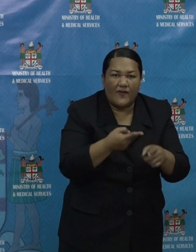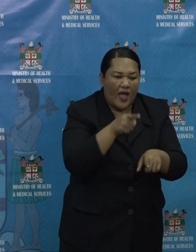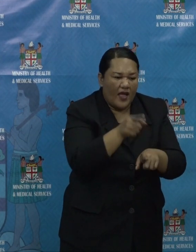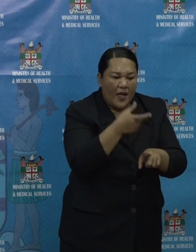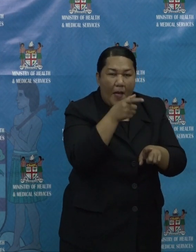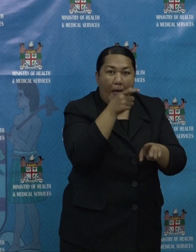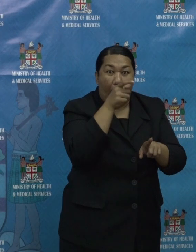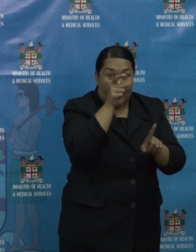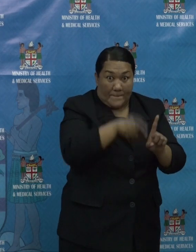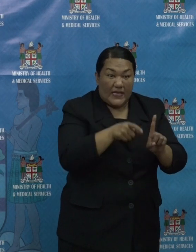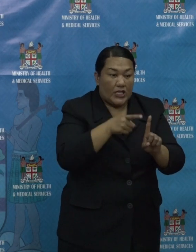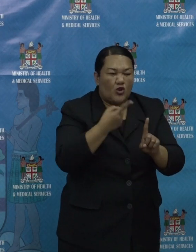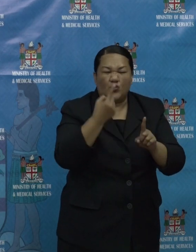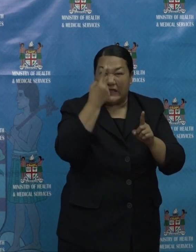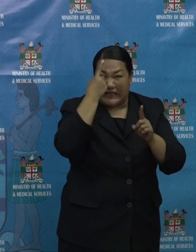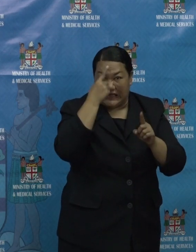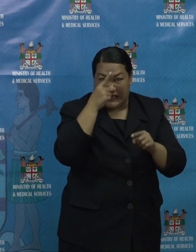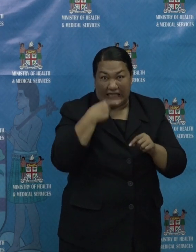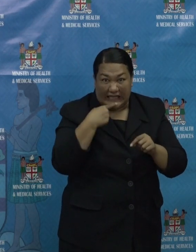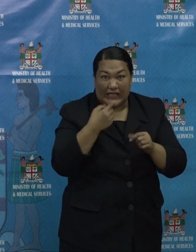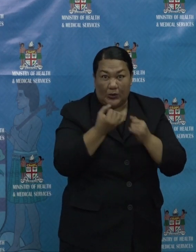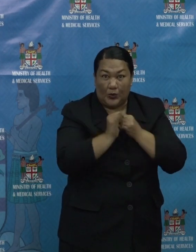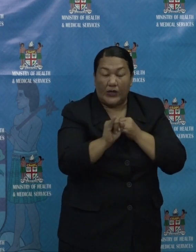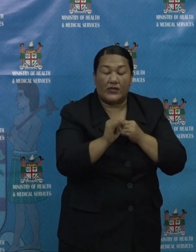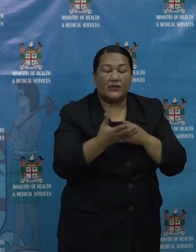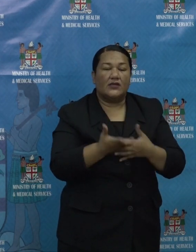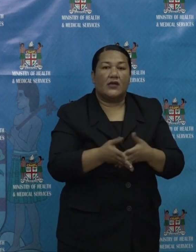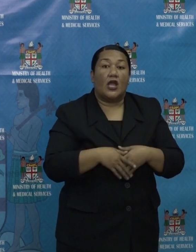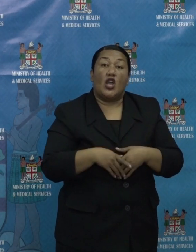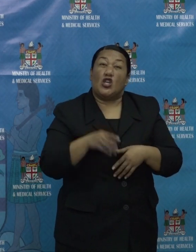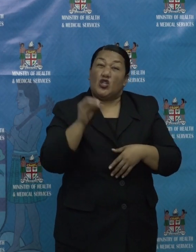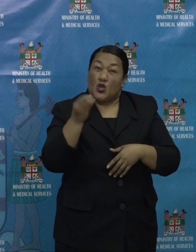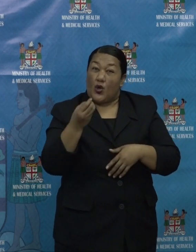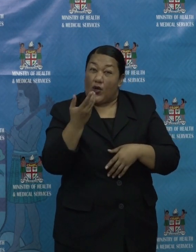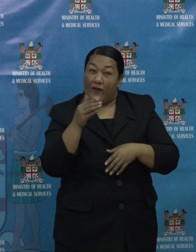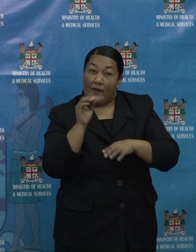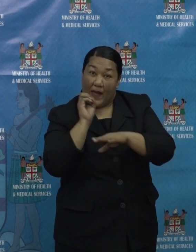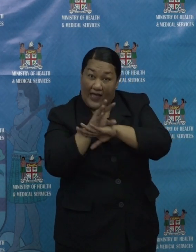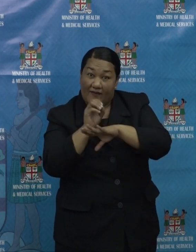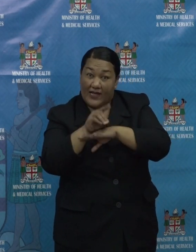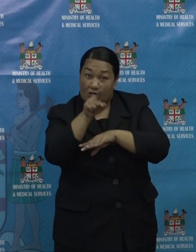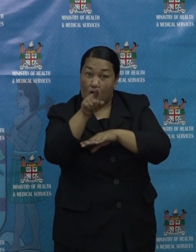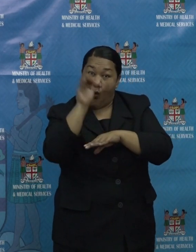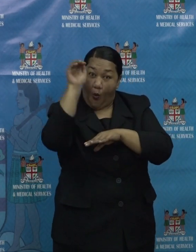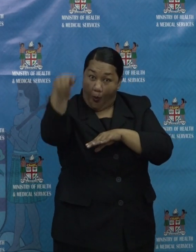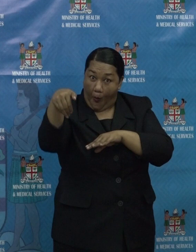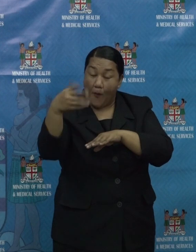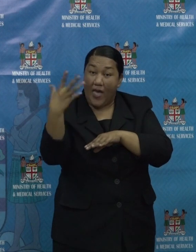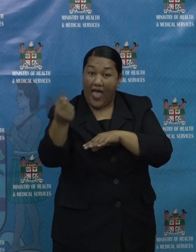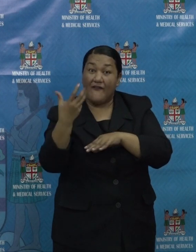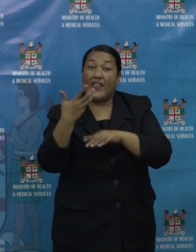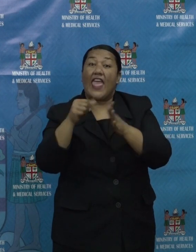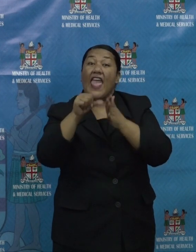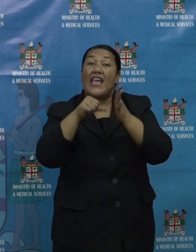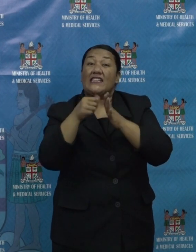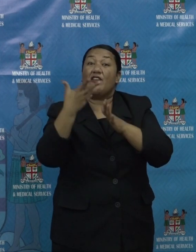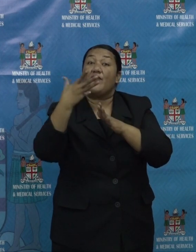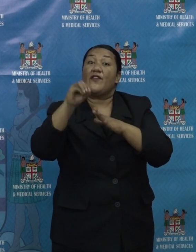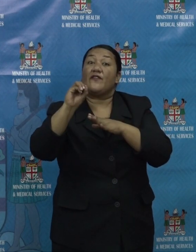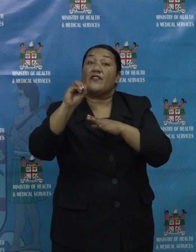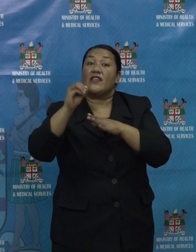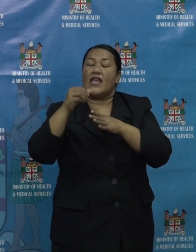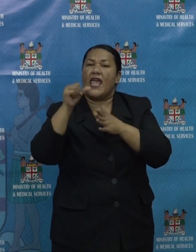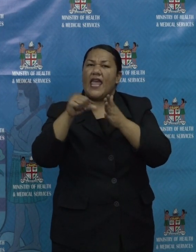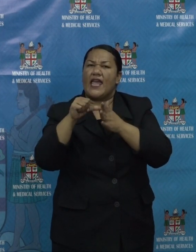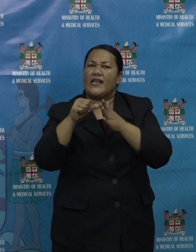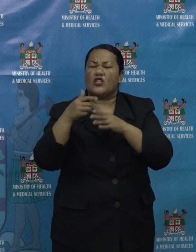ask you, if you're at home right now and you have somebody who's over the age of 50, someone who has high blood